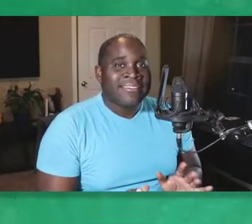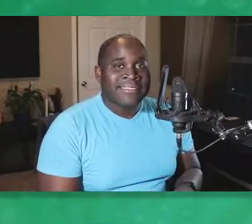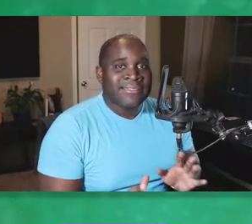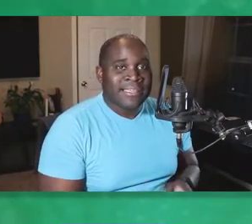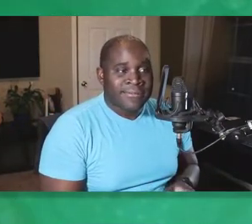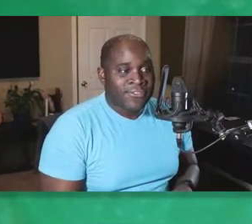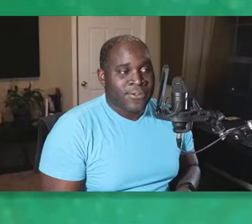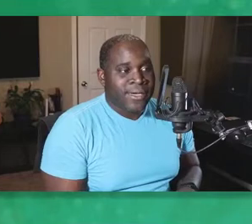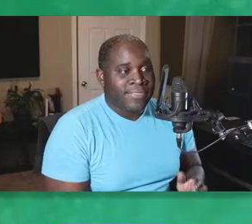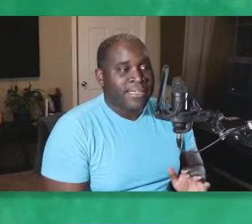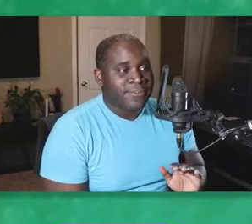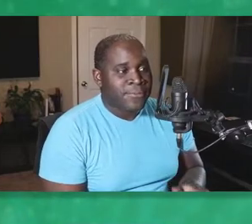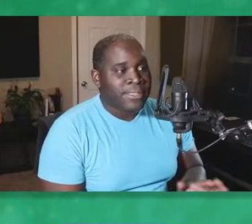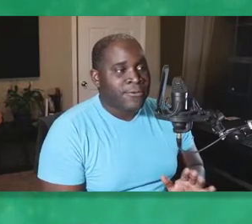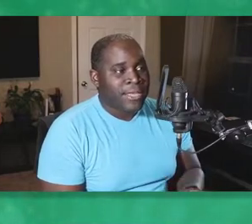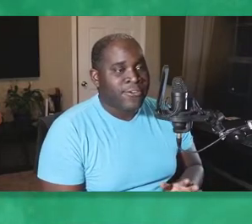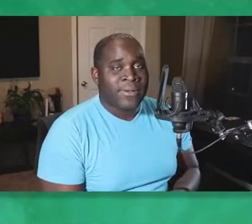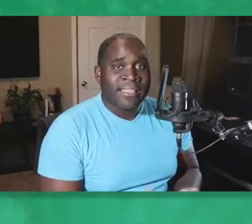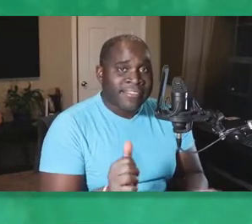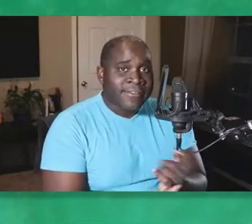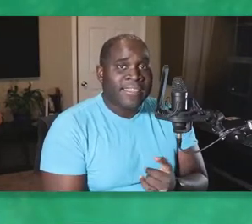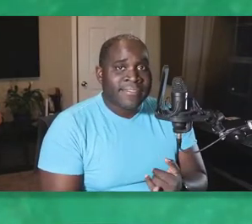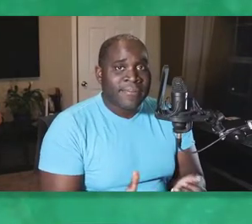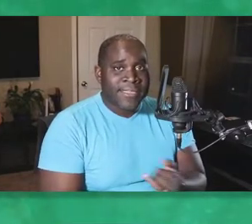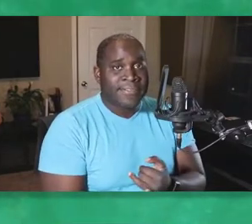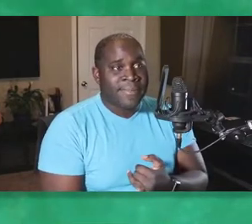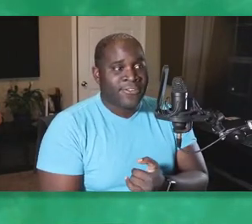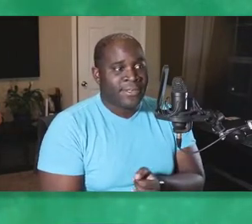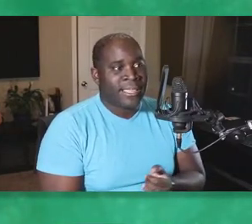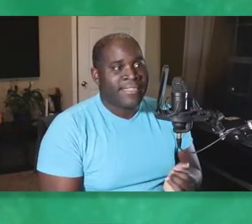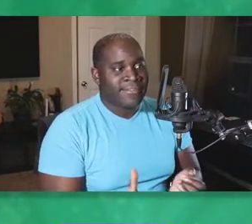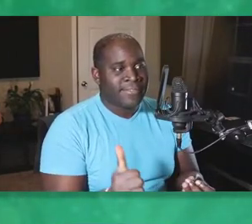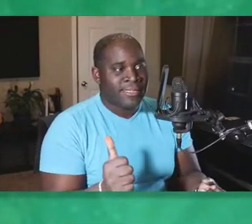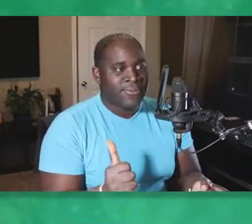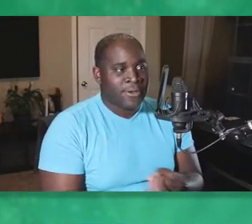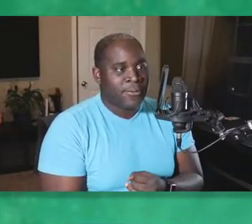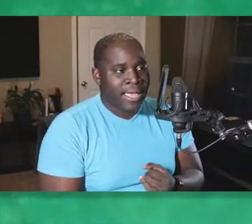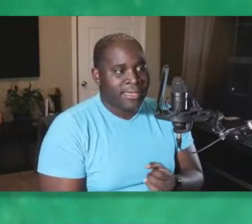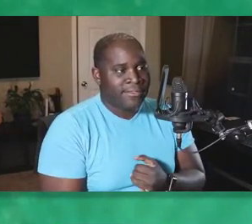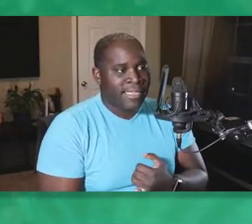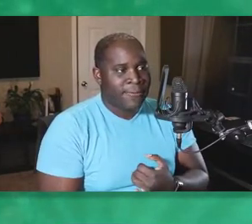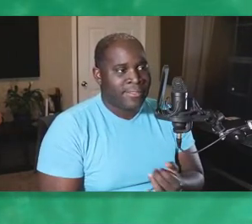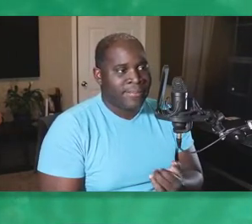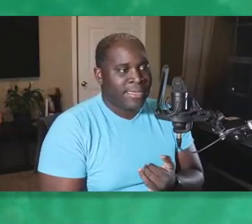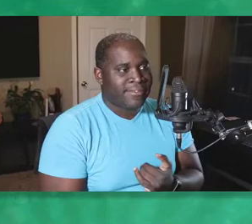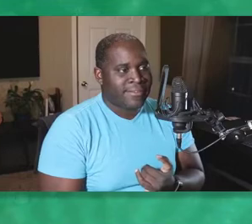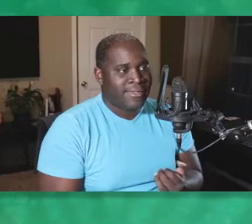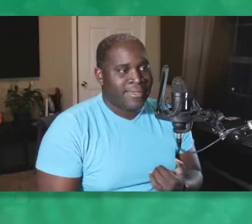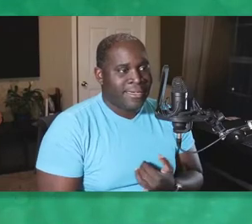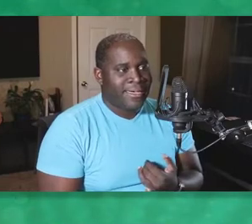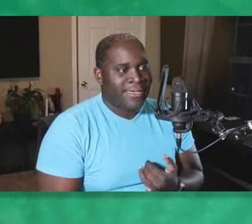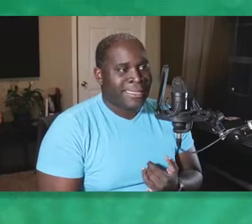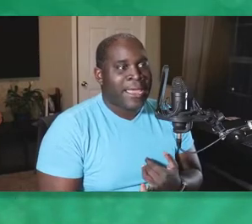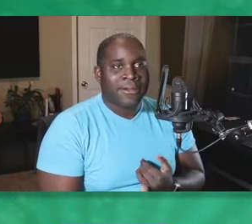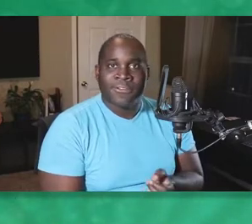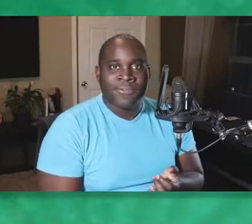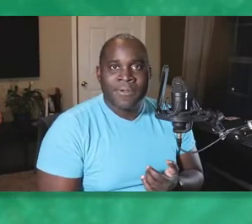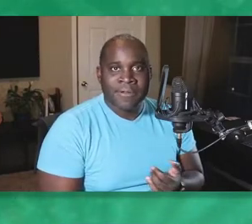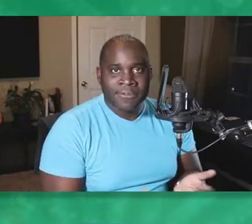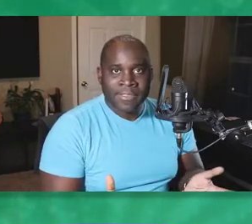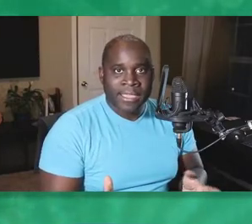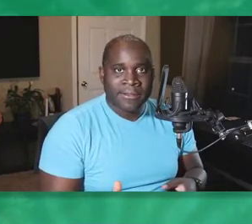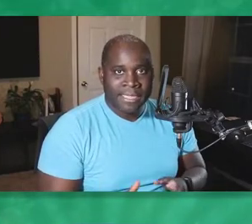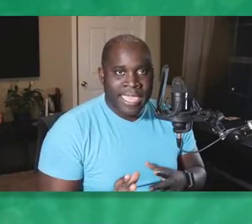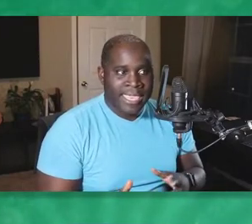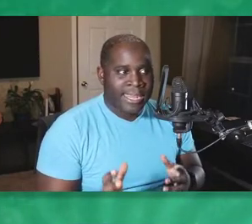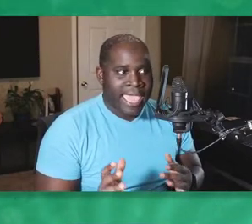I still love this show. I think it's a really great show, and I still think it's the best depiction. I still think Jamero Maya is like one of the best characters to have